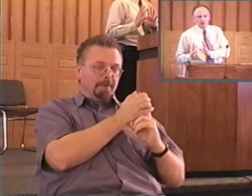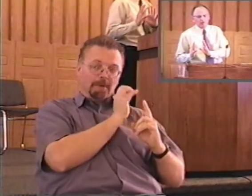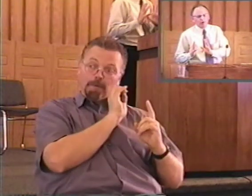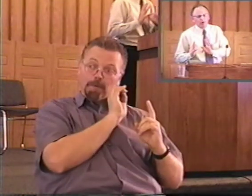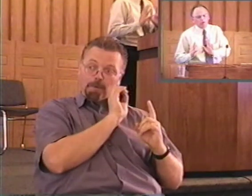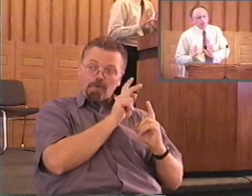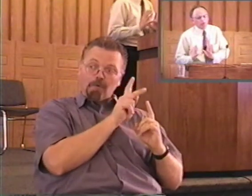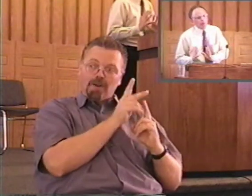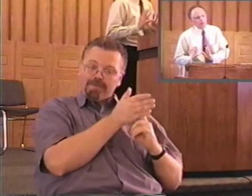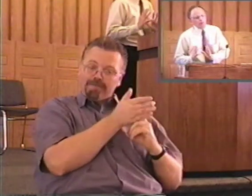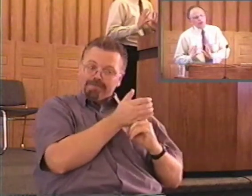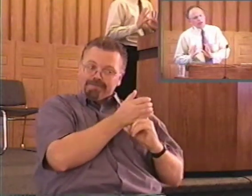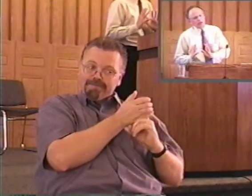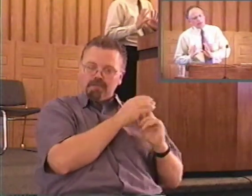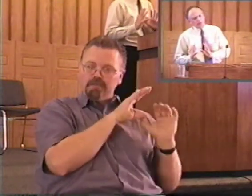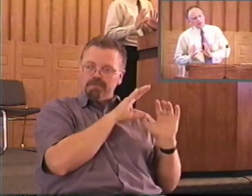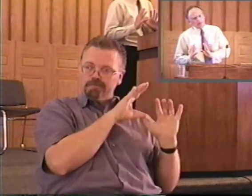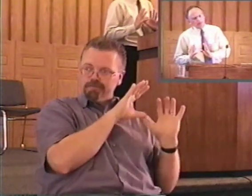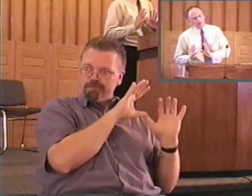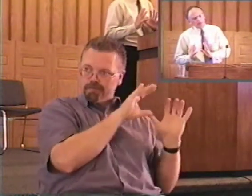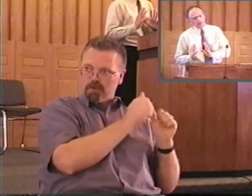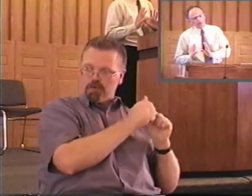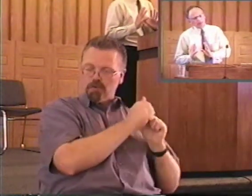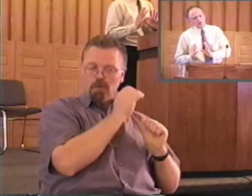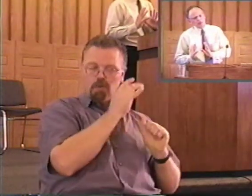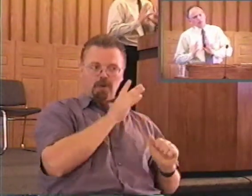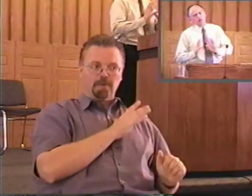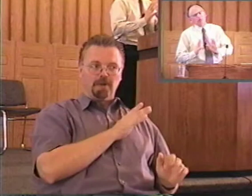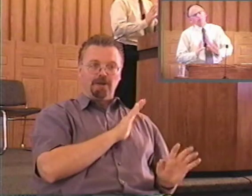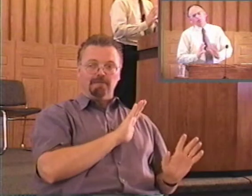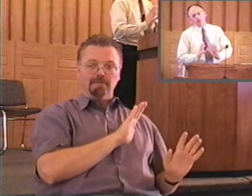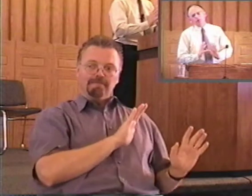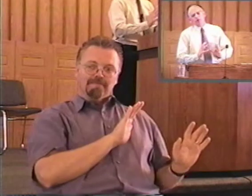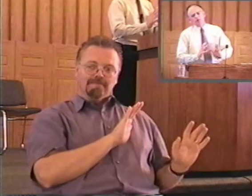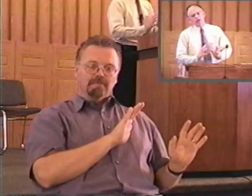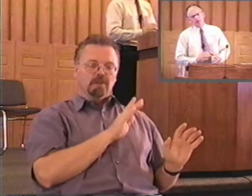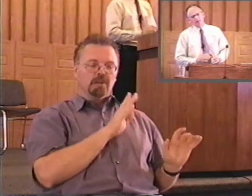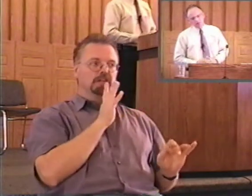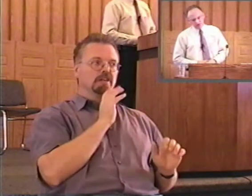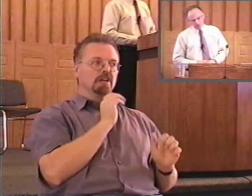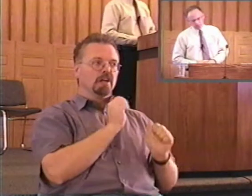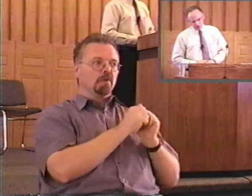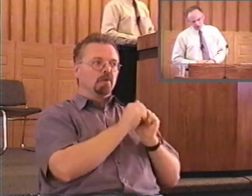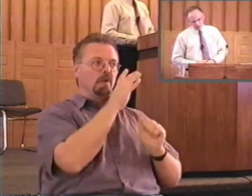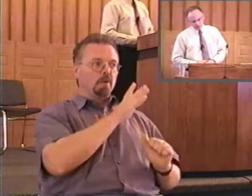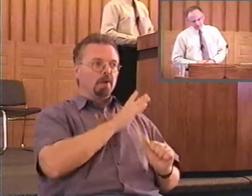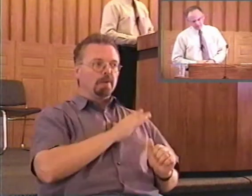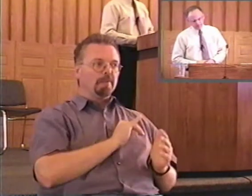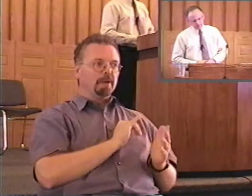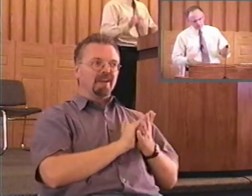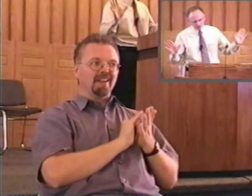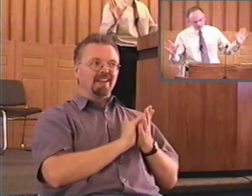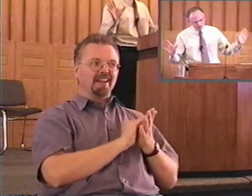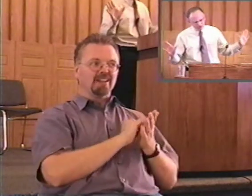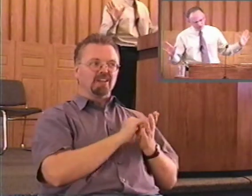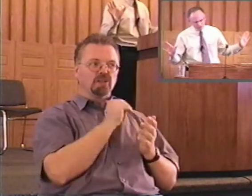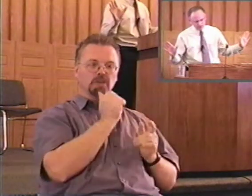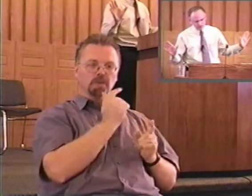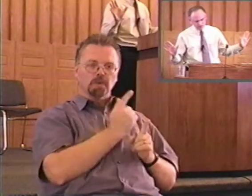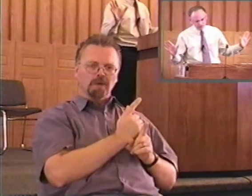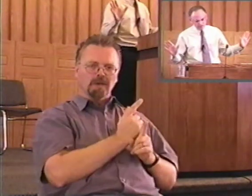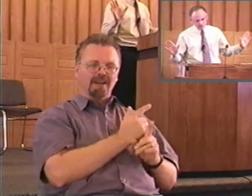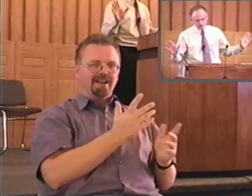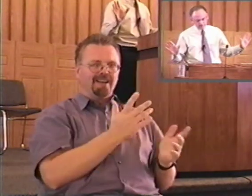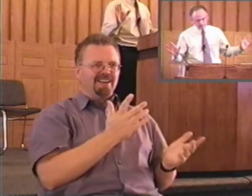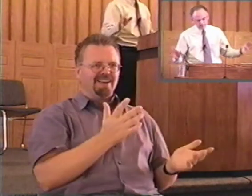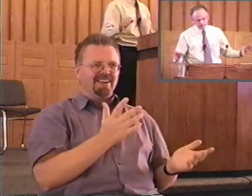just flirt with women and to speak with women in a way that was inappropriate, that was